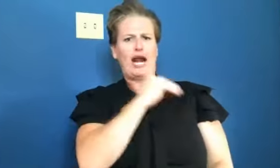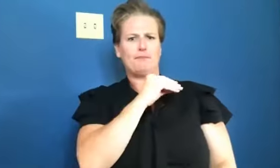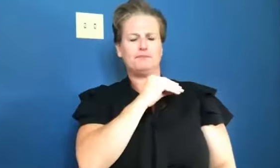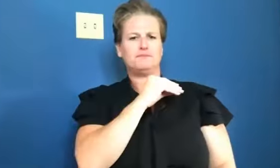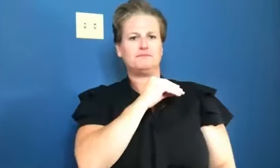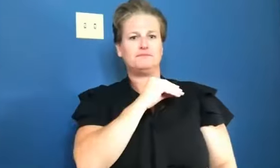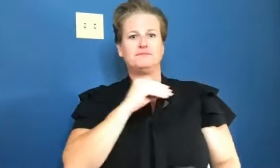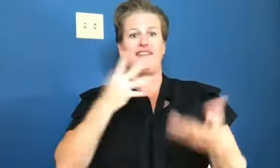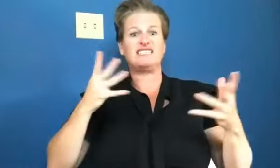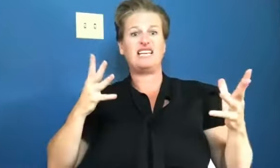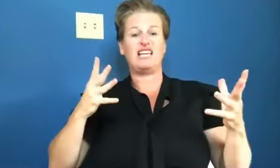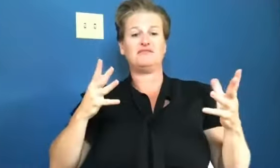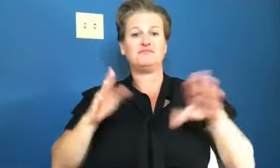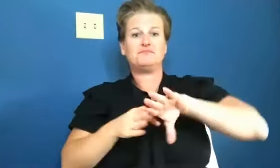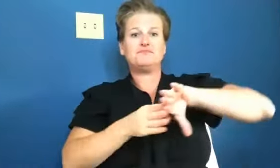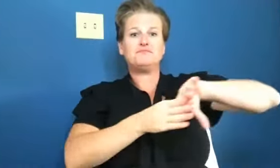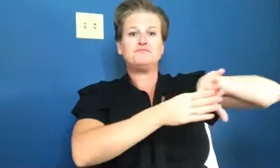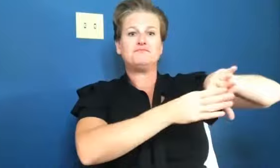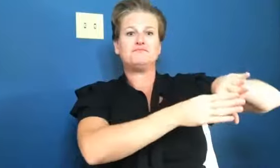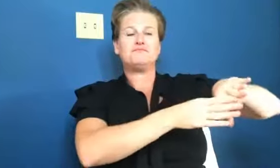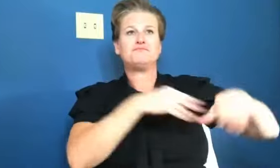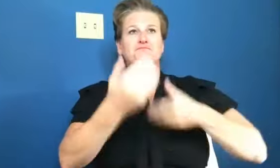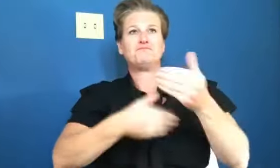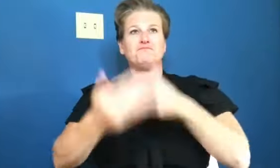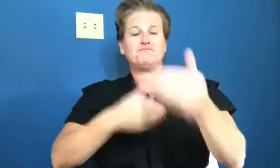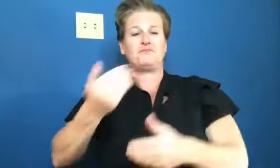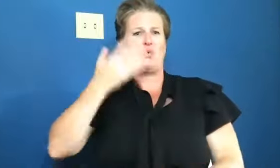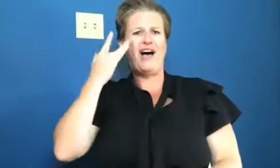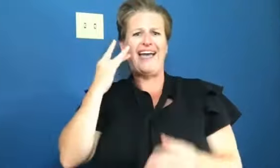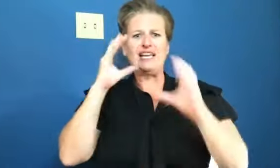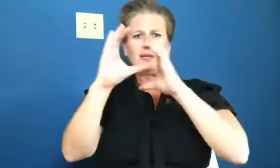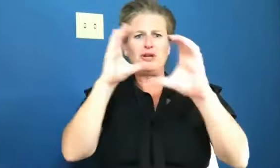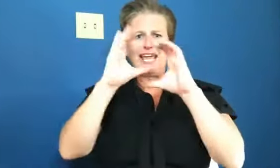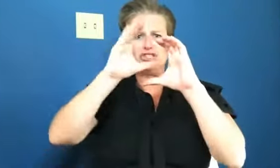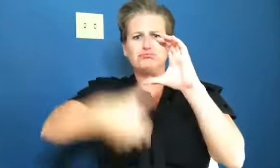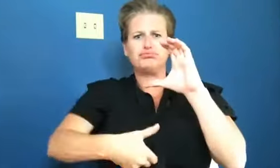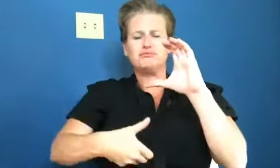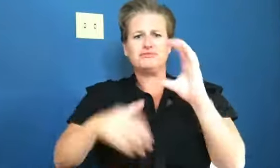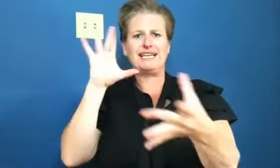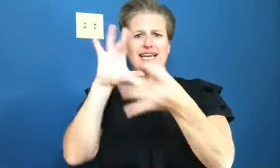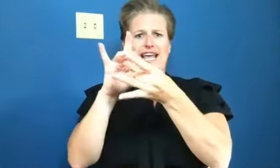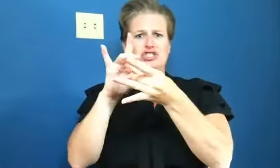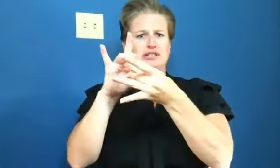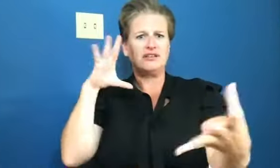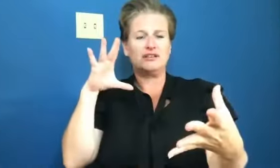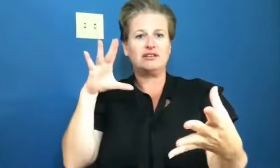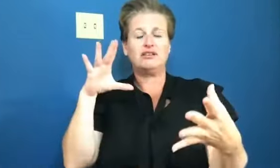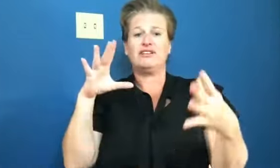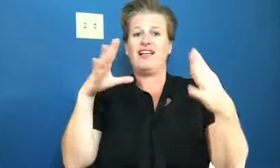it. Why? Because there's no communication or connection in an alcoholic family home. That family fell apart. The house was torn down. I don't even have